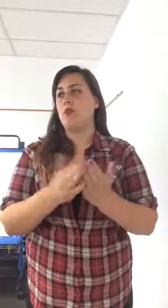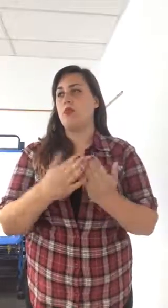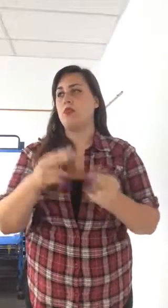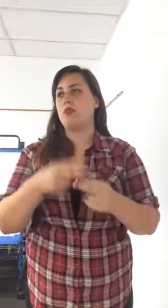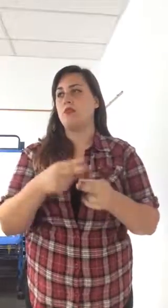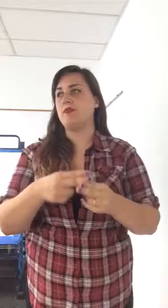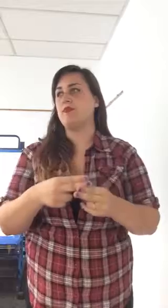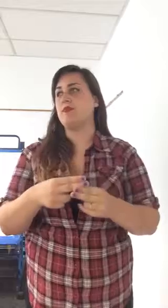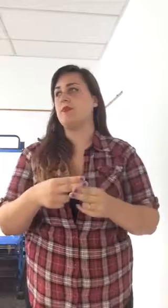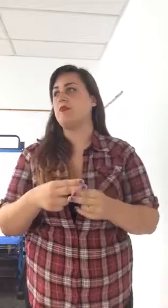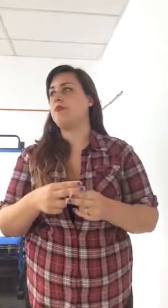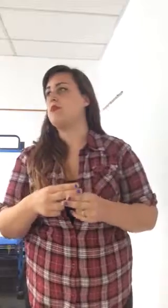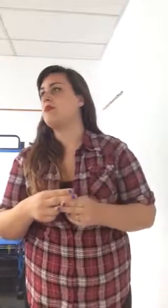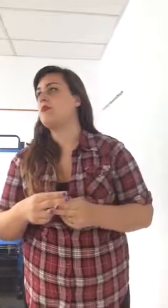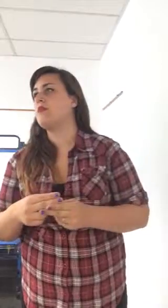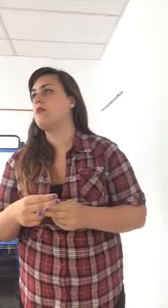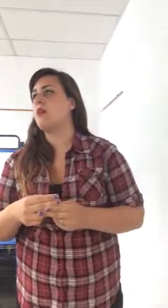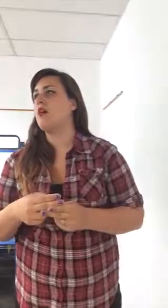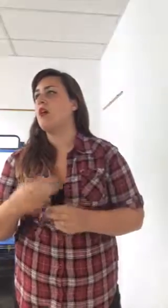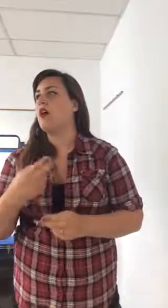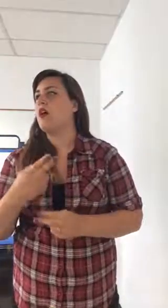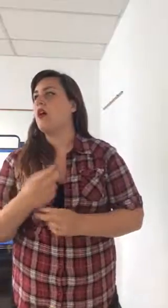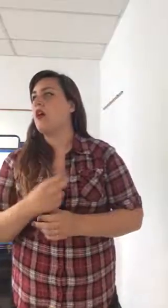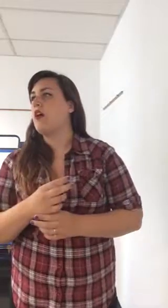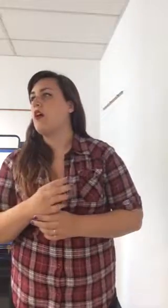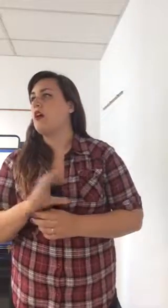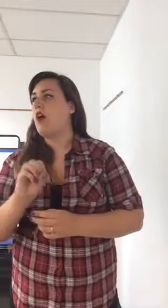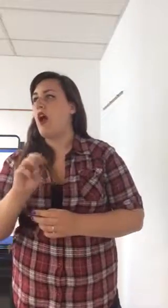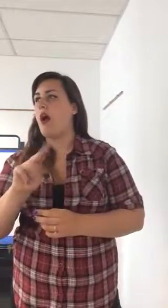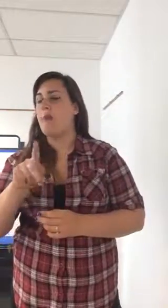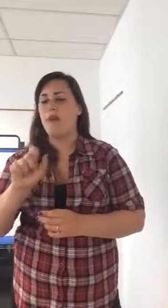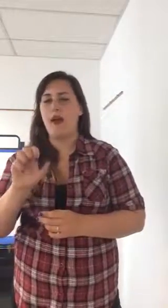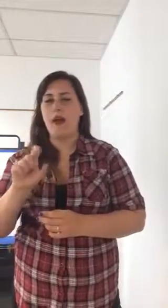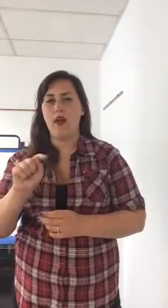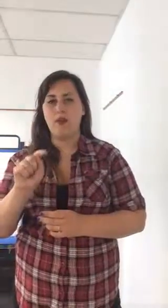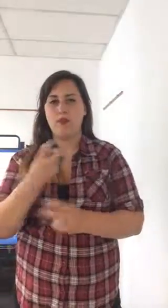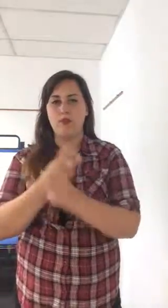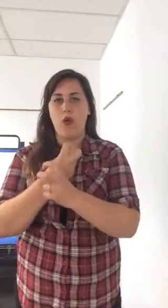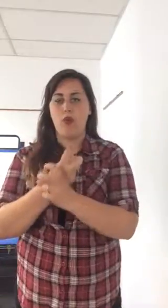compact bone. Compact bone. Take a guess. What do you think is going to be found in a compact bone? You've already